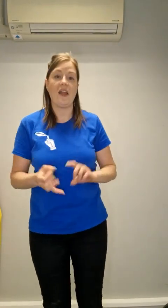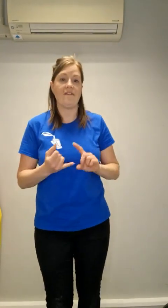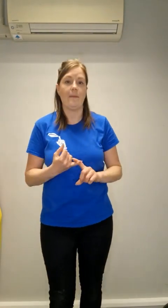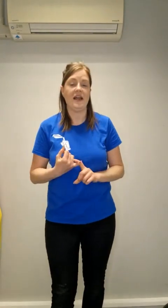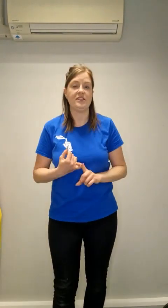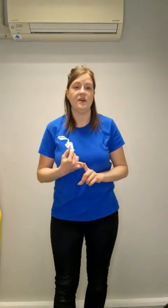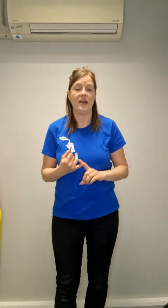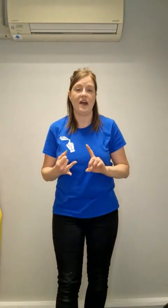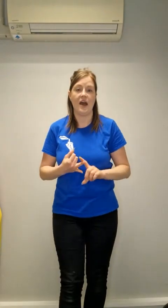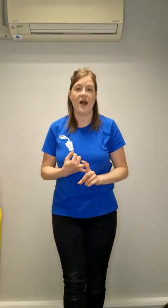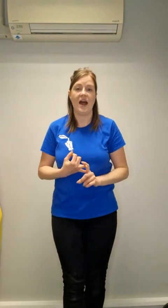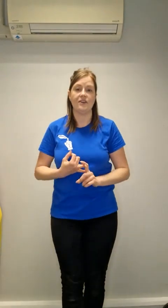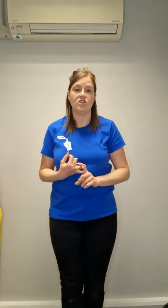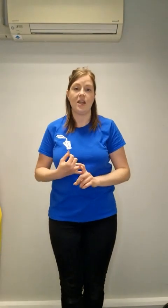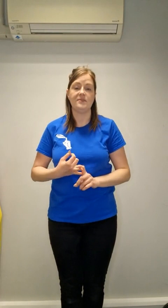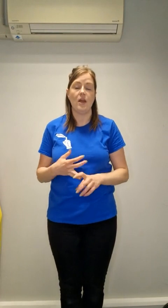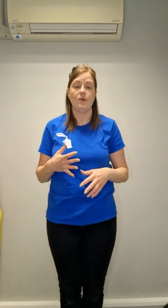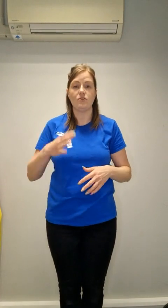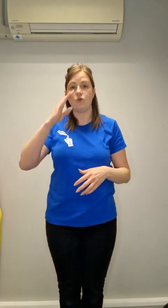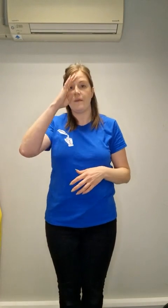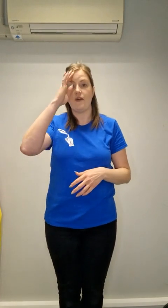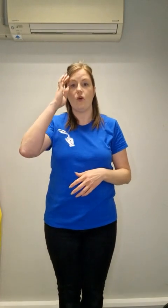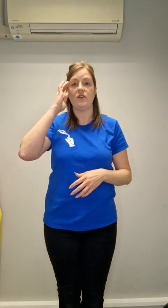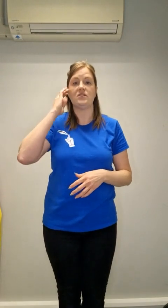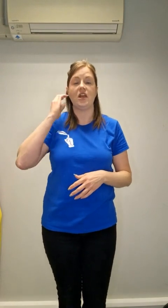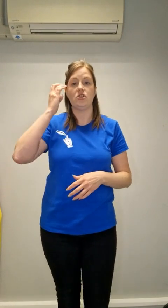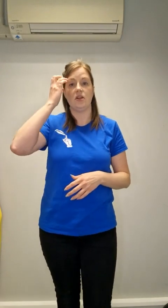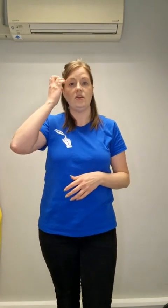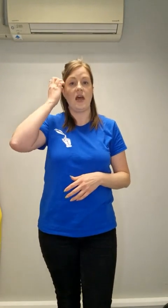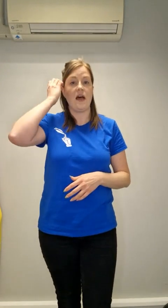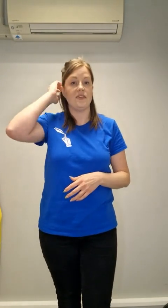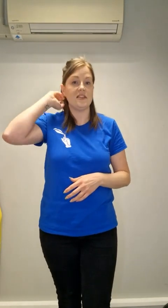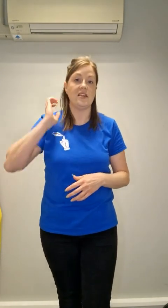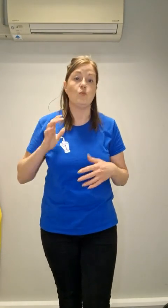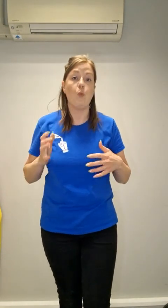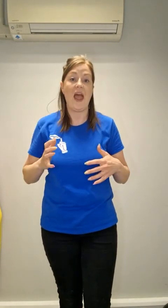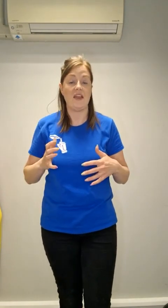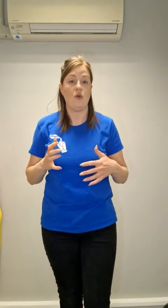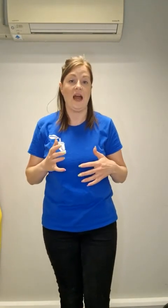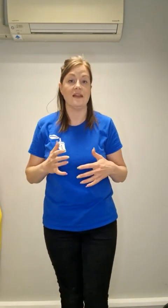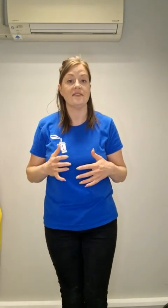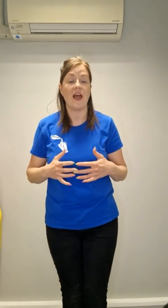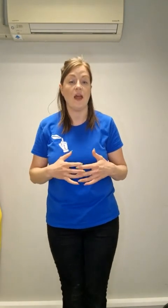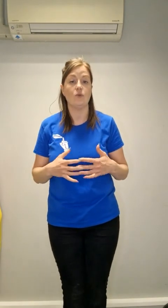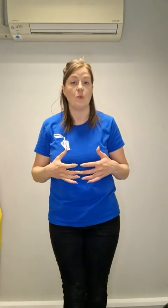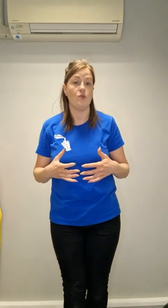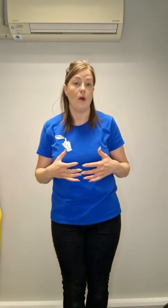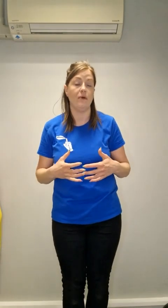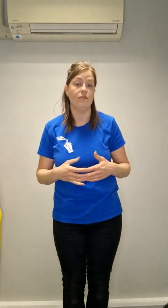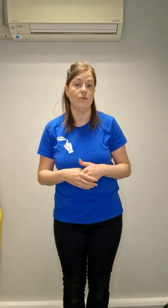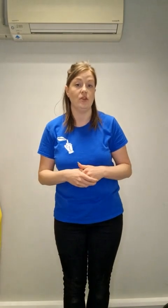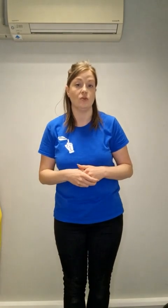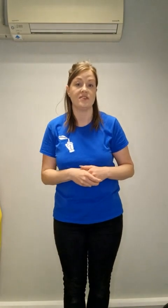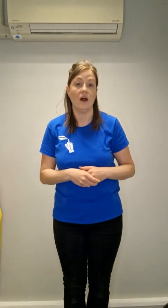our placement and our hand shapes. We're going to talk about the orientation, and this is where your hands are held when you are performing your